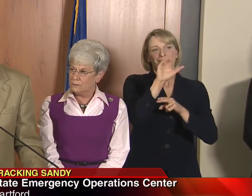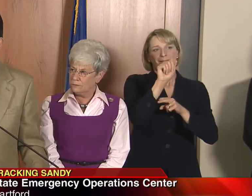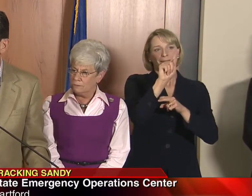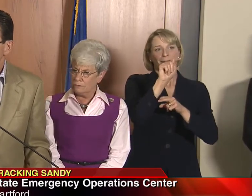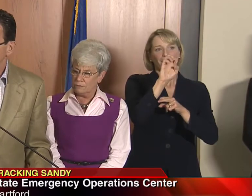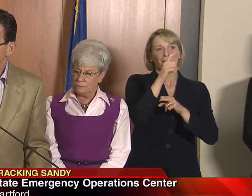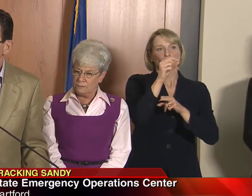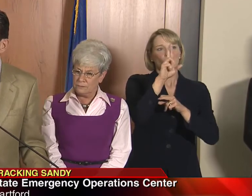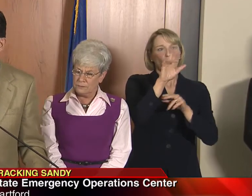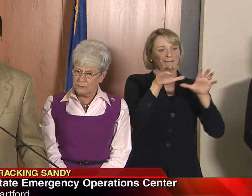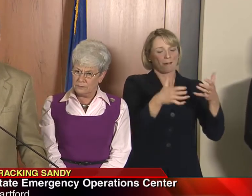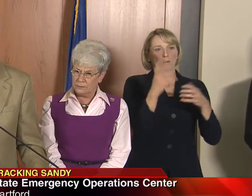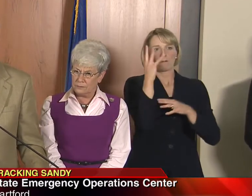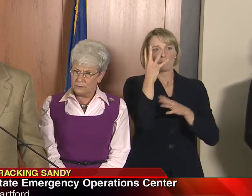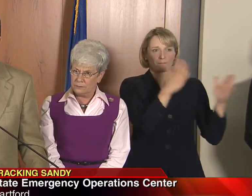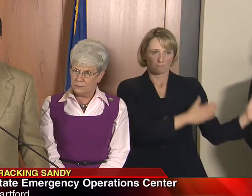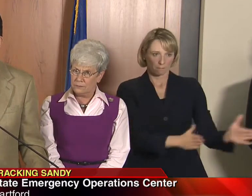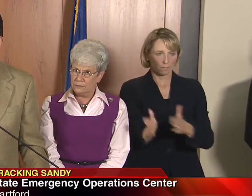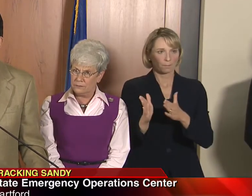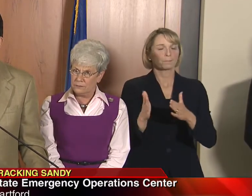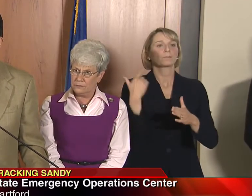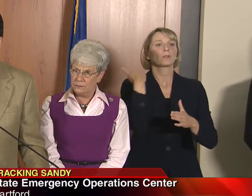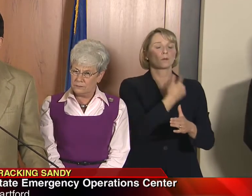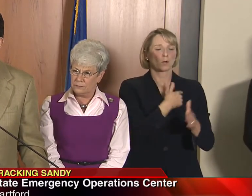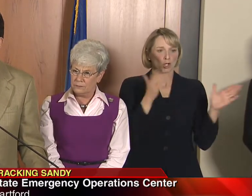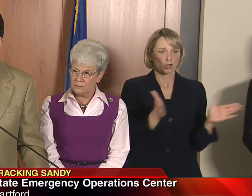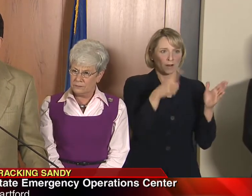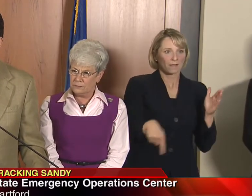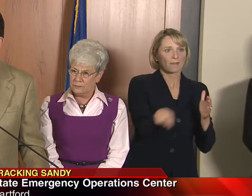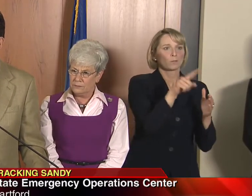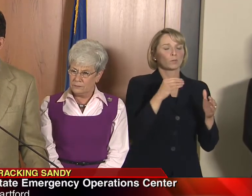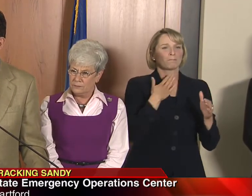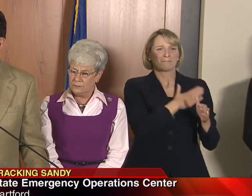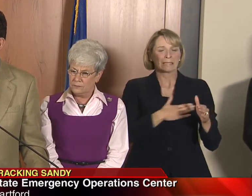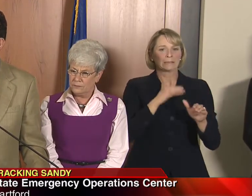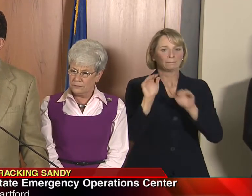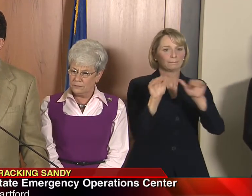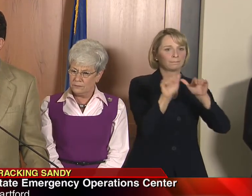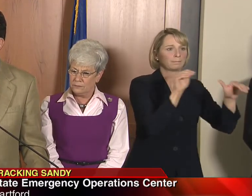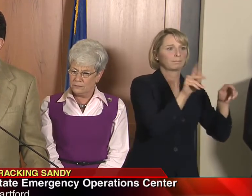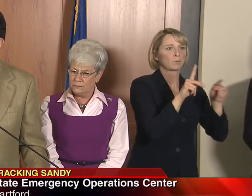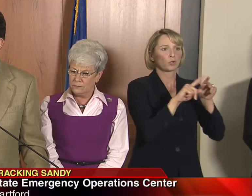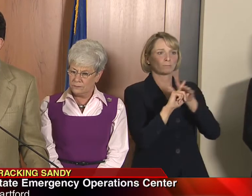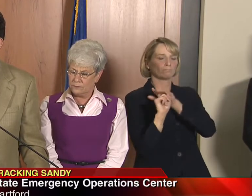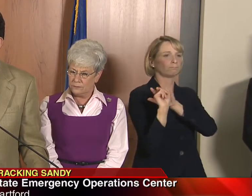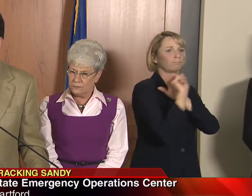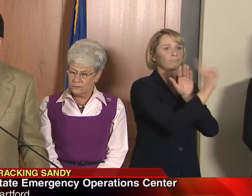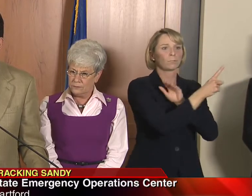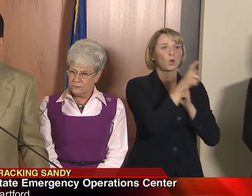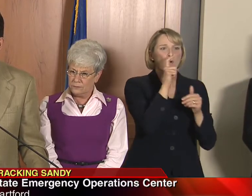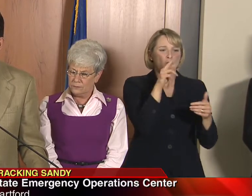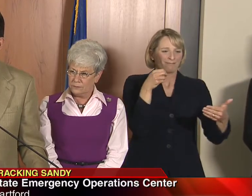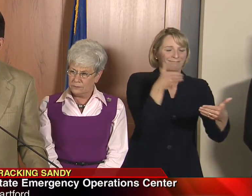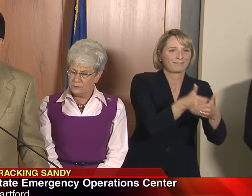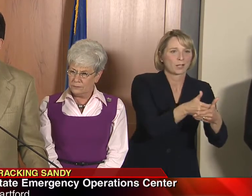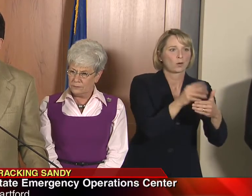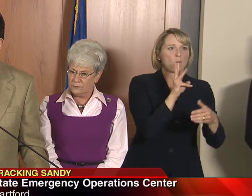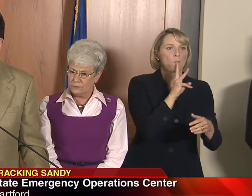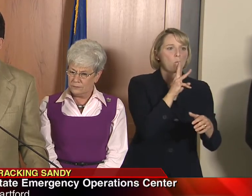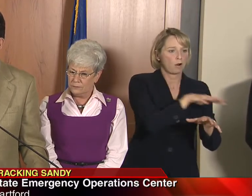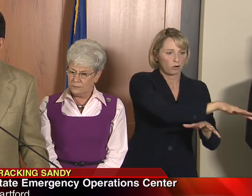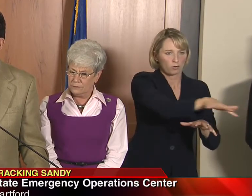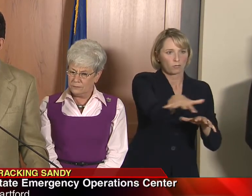them to cause to be evacuated individuals who are up to those Category 4 lines. That